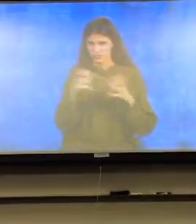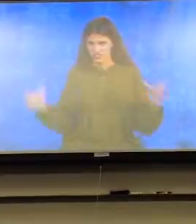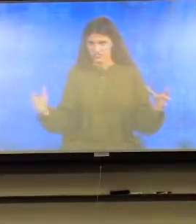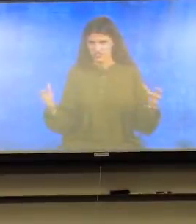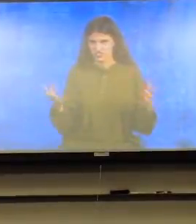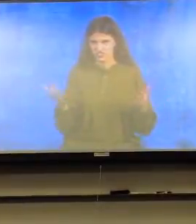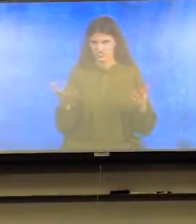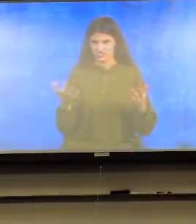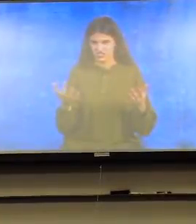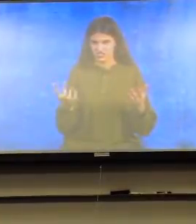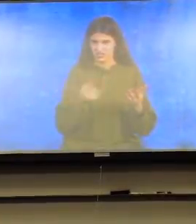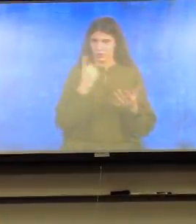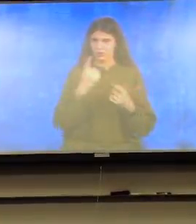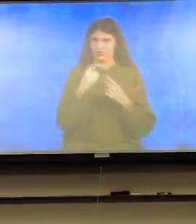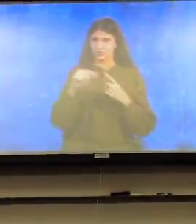We don't do a lot of traveling.